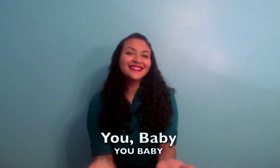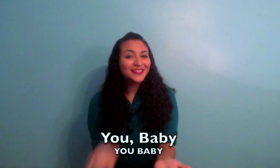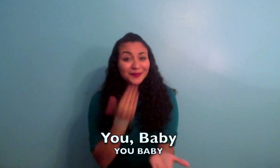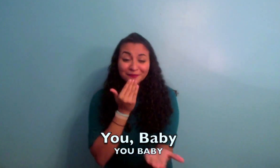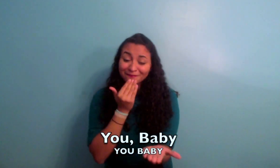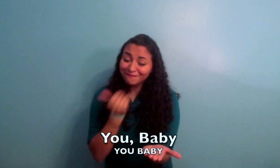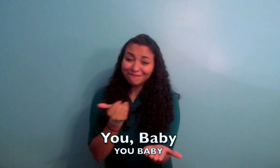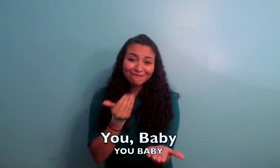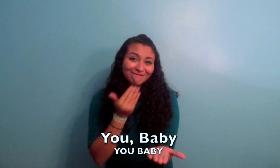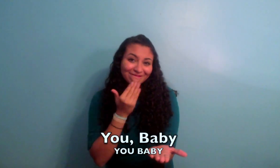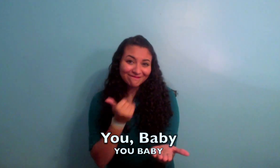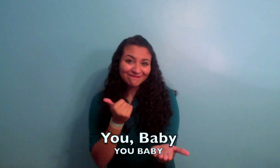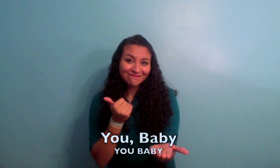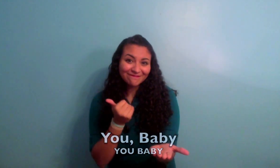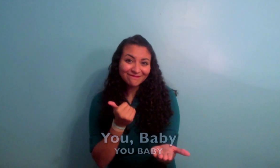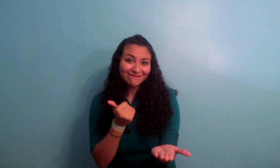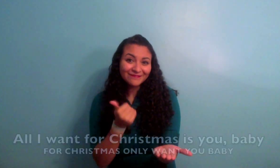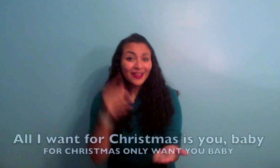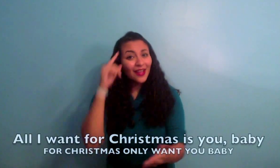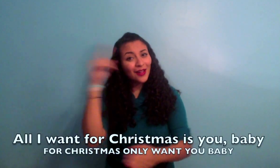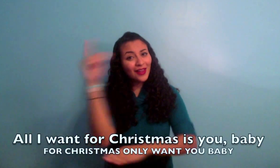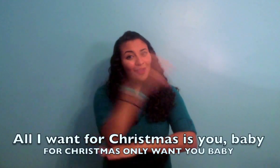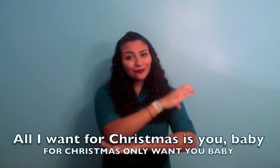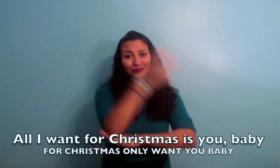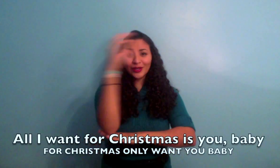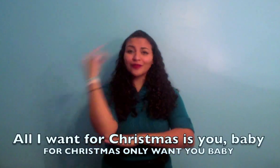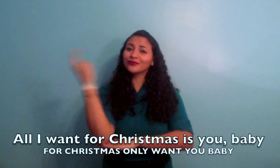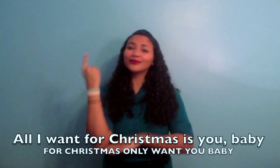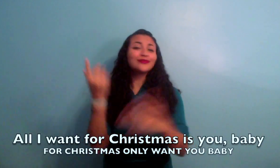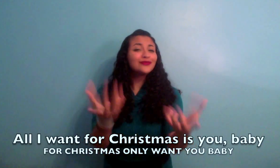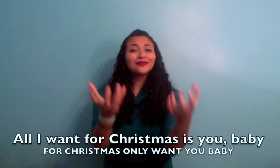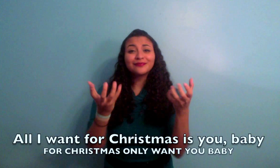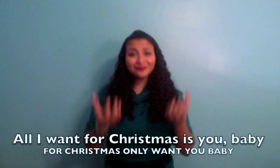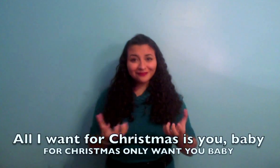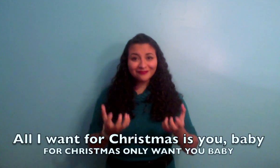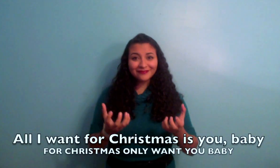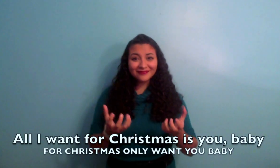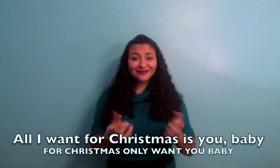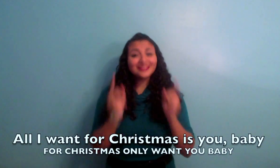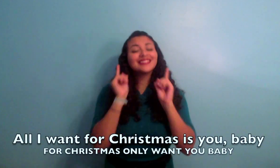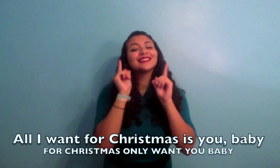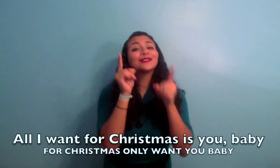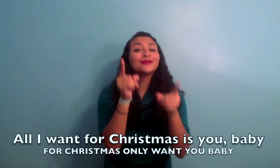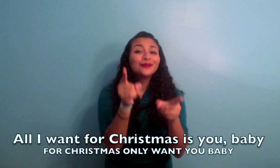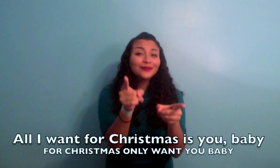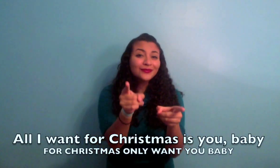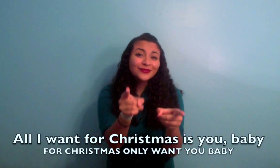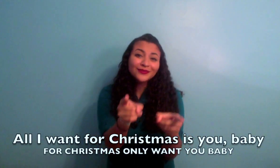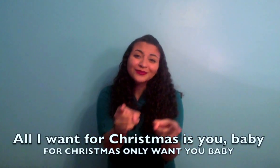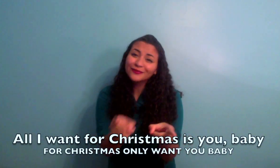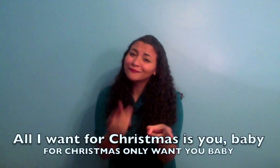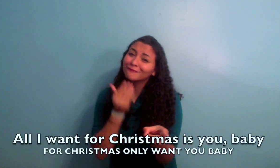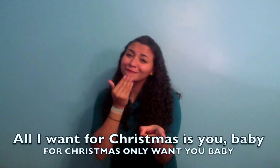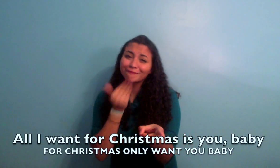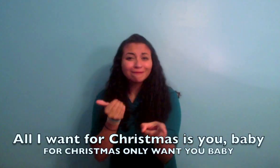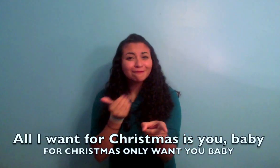Baby My life I want for Christmas With you Baby